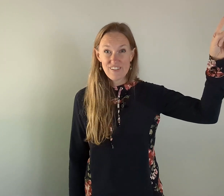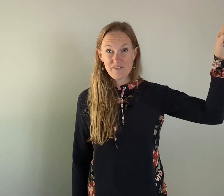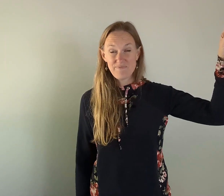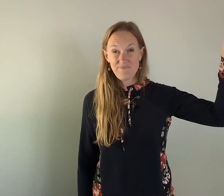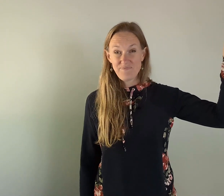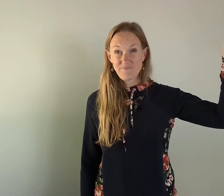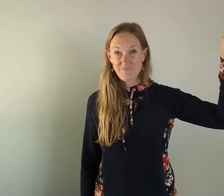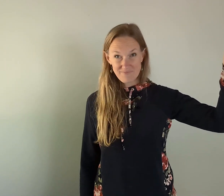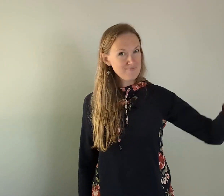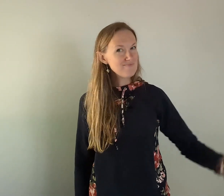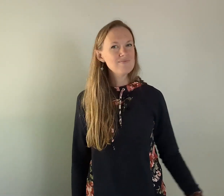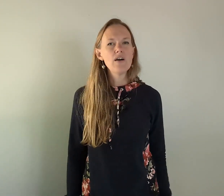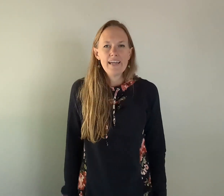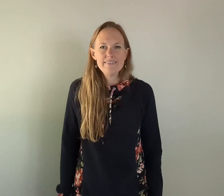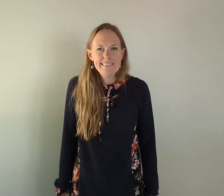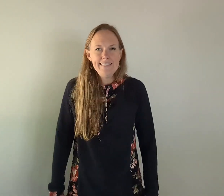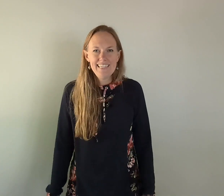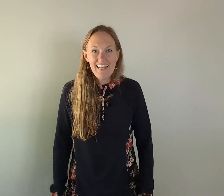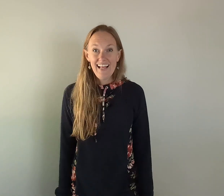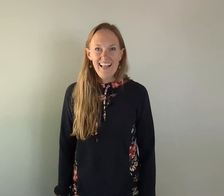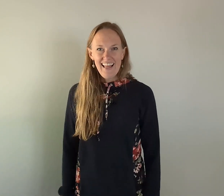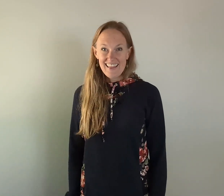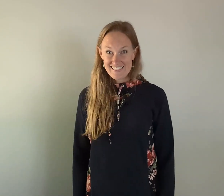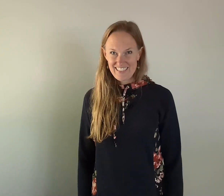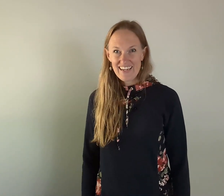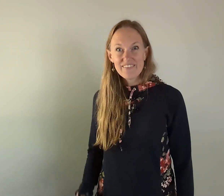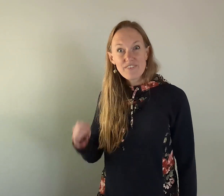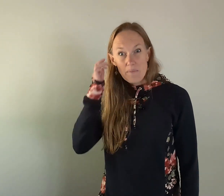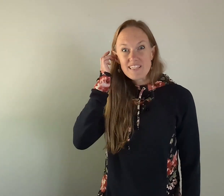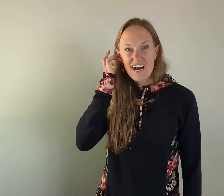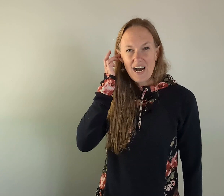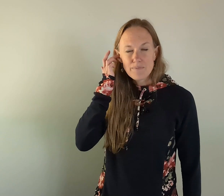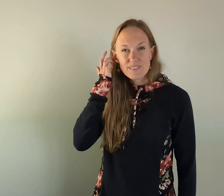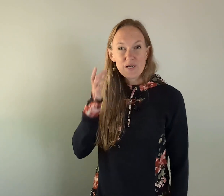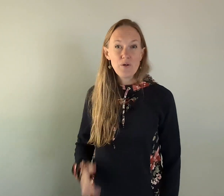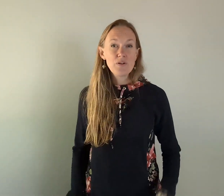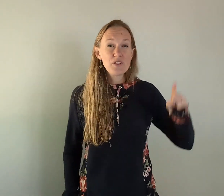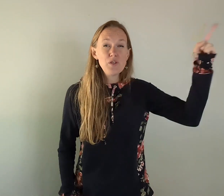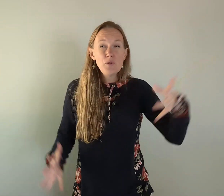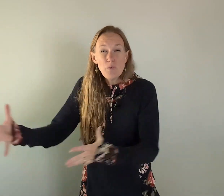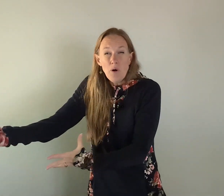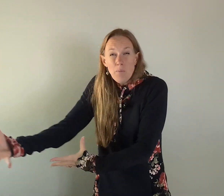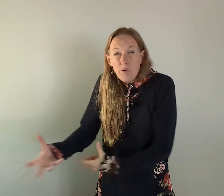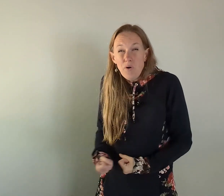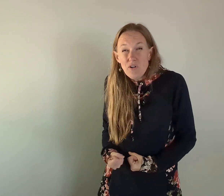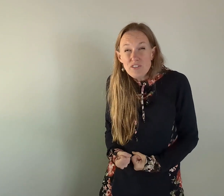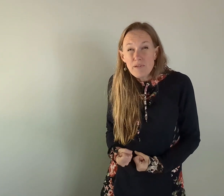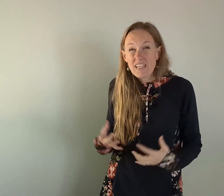you. Okay, let's try it from the top. So you pulled me